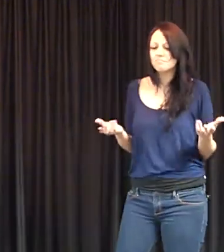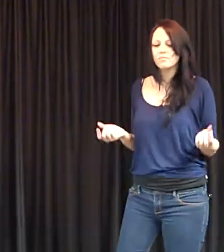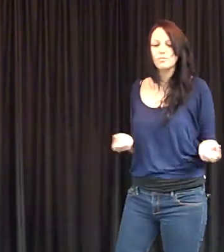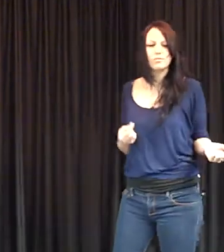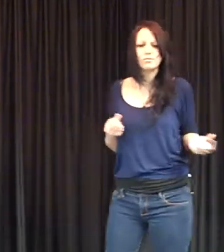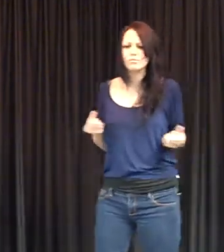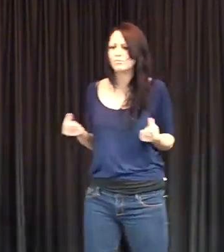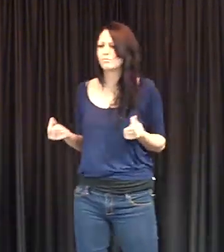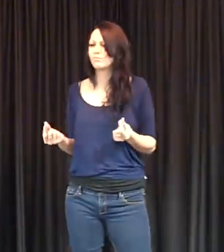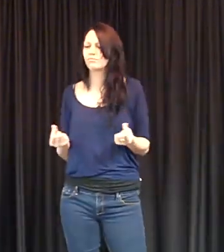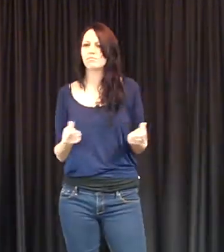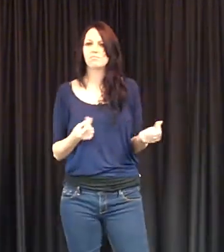Thank you.